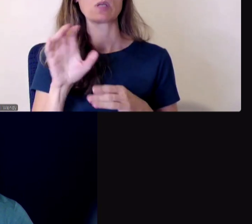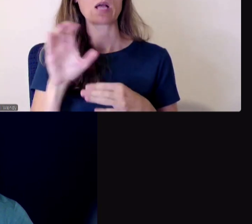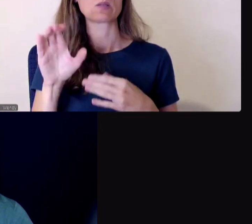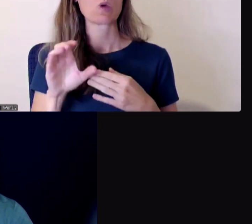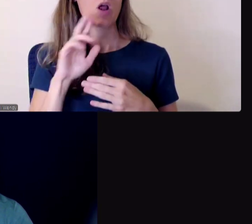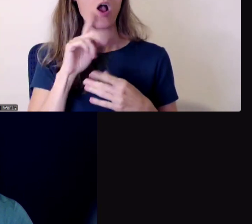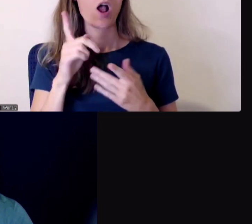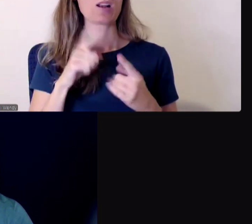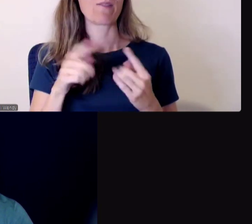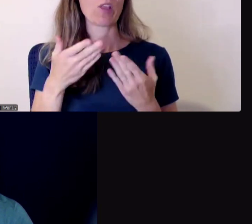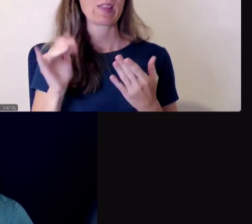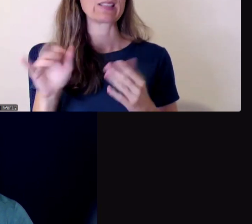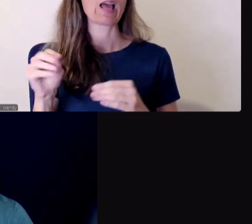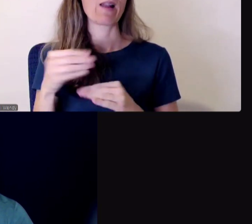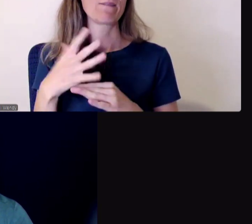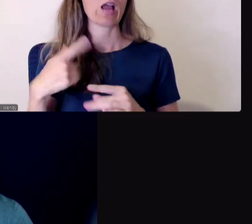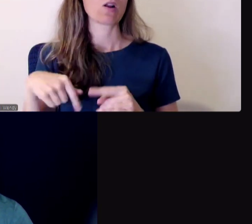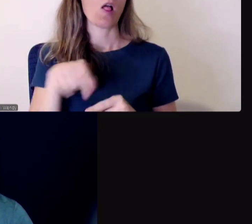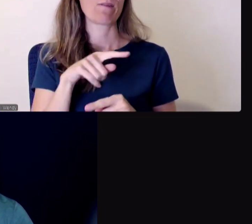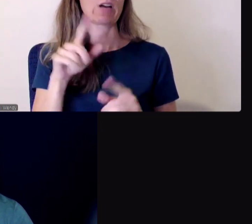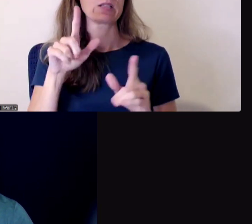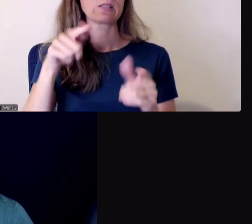that affect all of us.